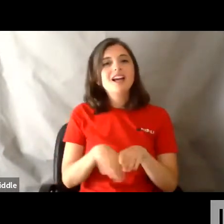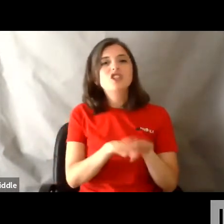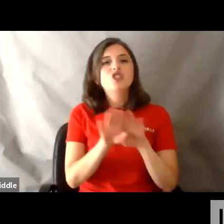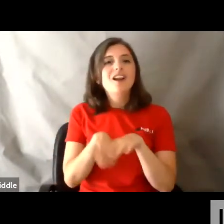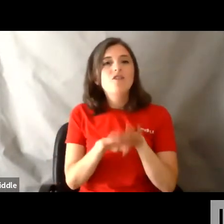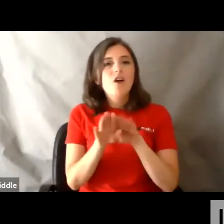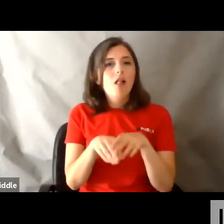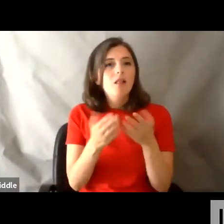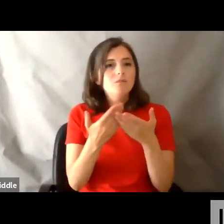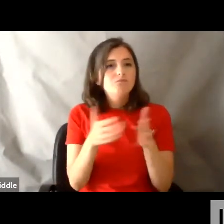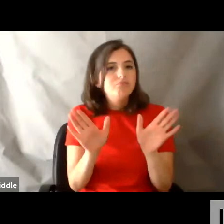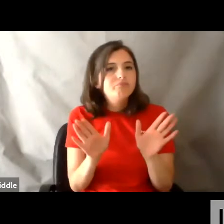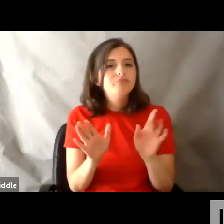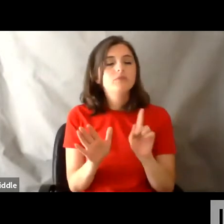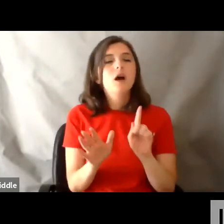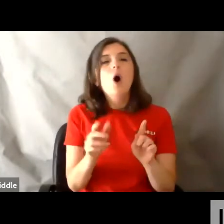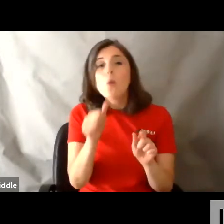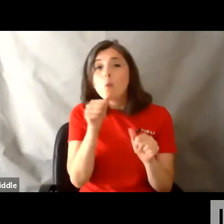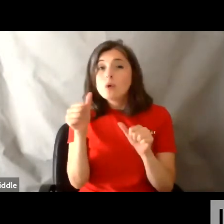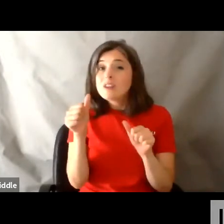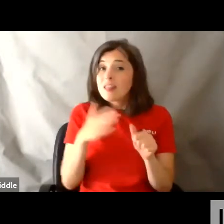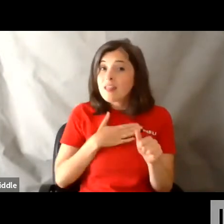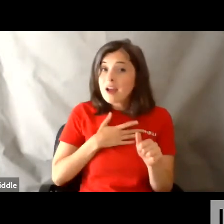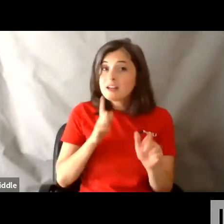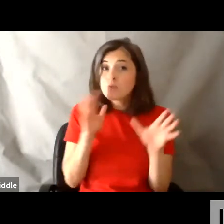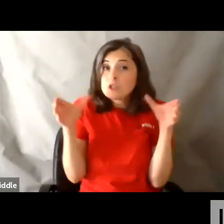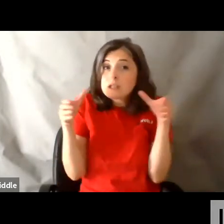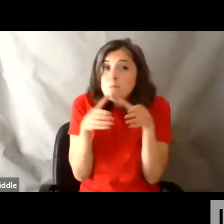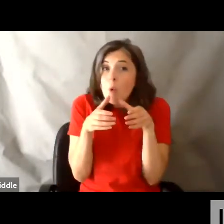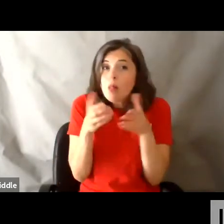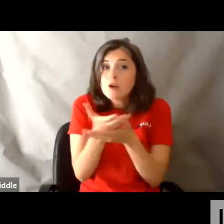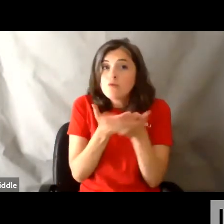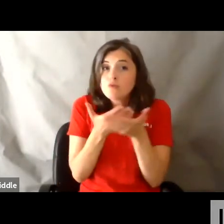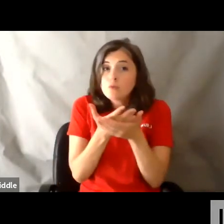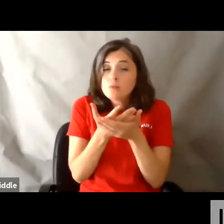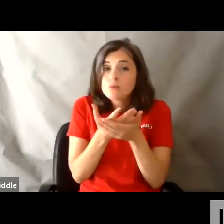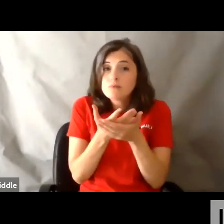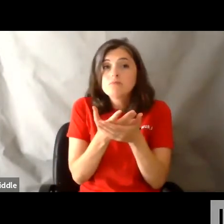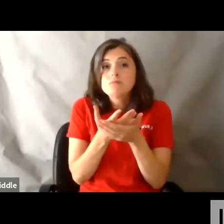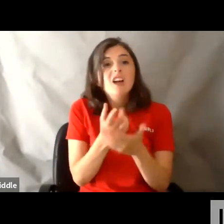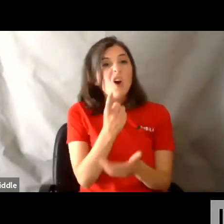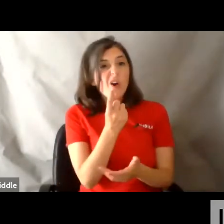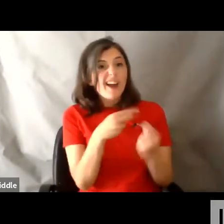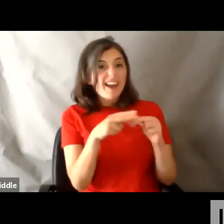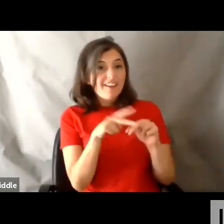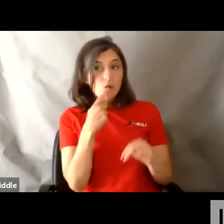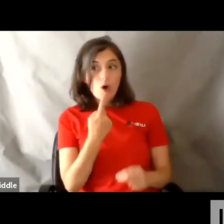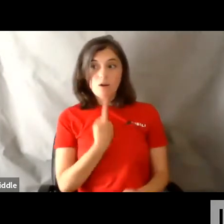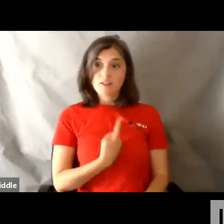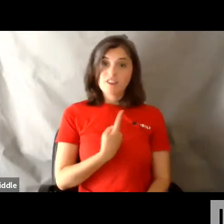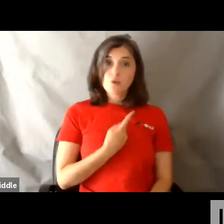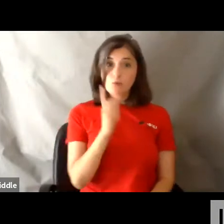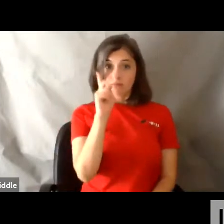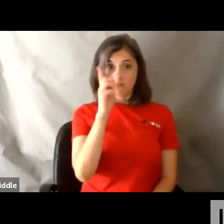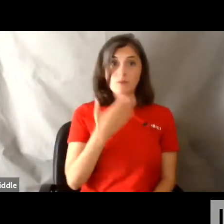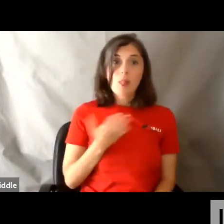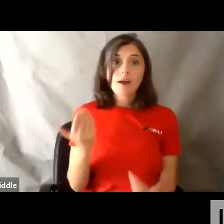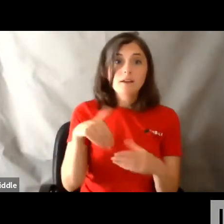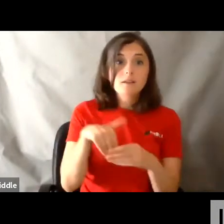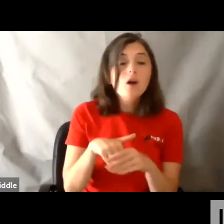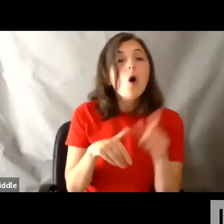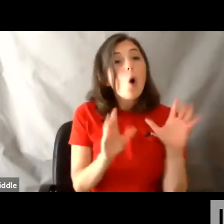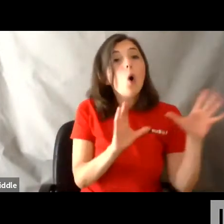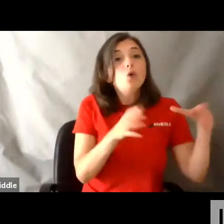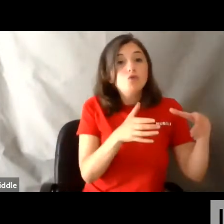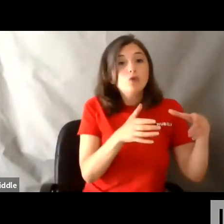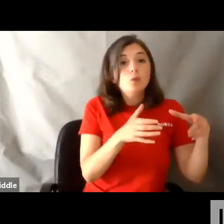group discussion Zooms. So if you're interested in that, either as an individual or you'd like something for one of your groups, then please let us know, which you